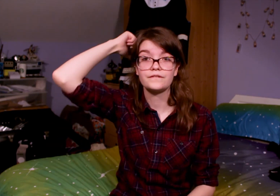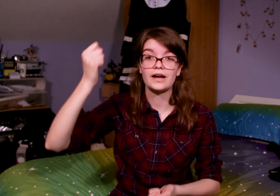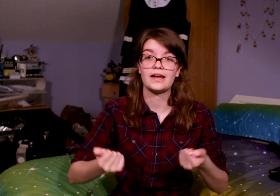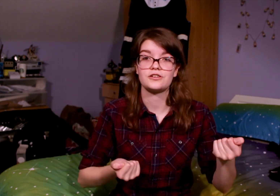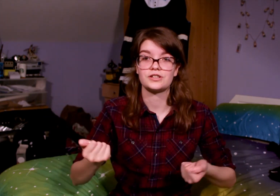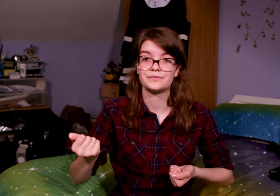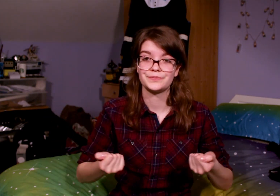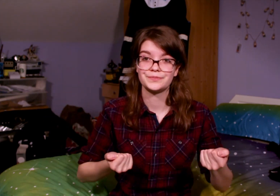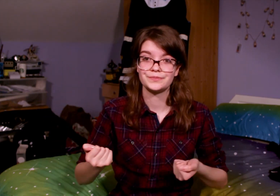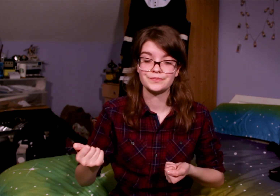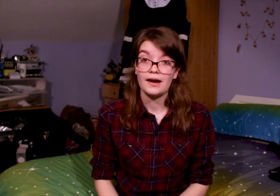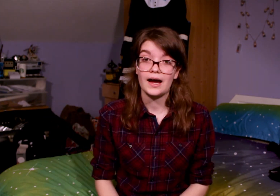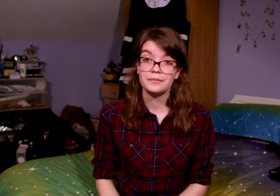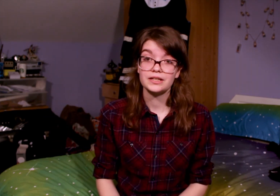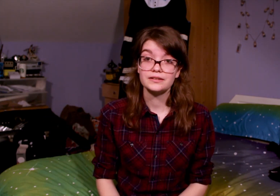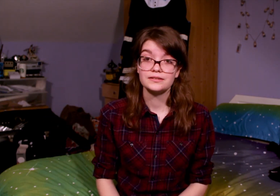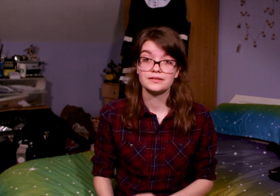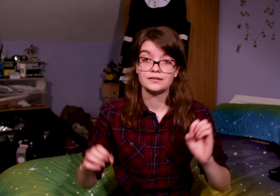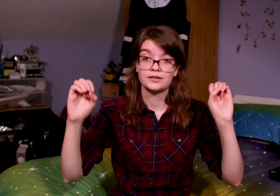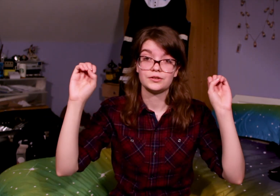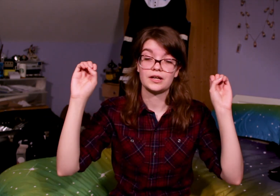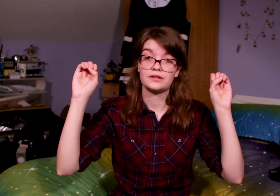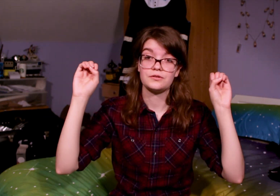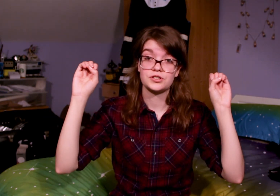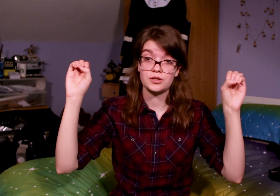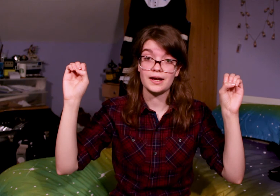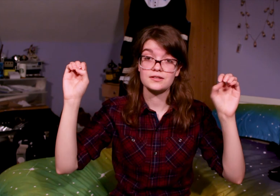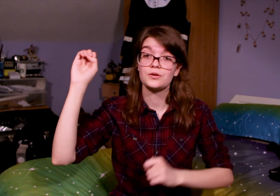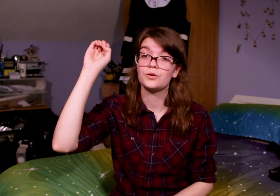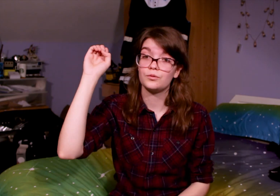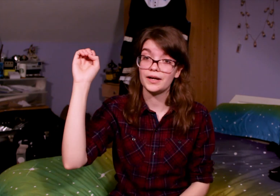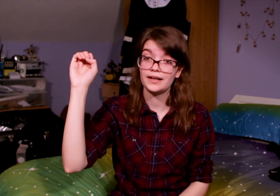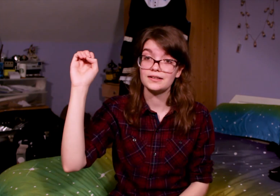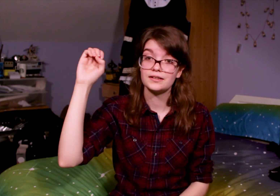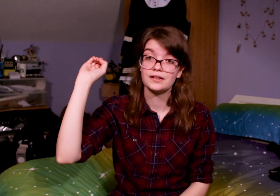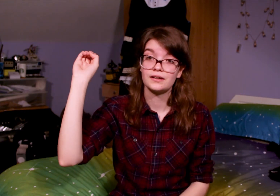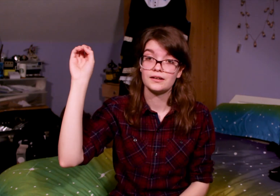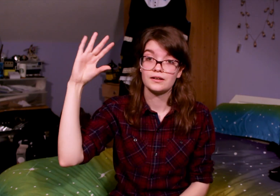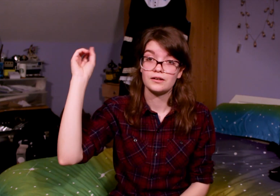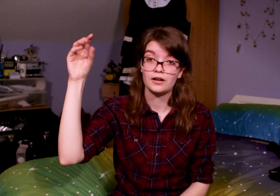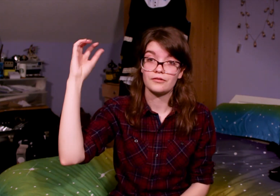Fire engine. Ambulance. You can either use two hands or one hand